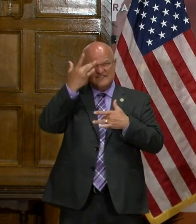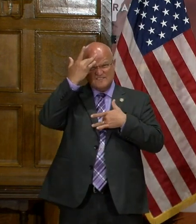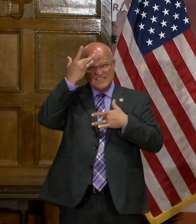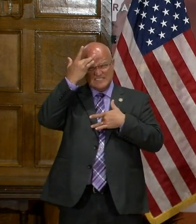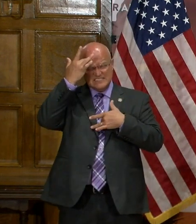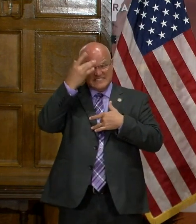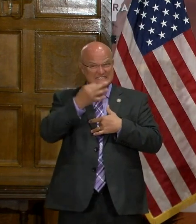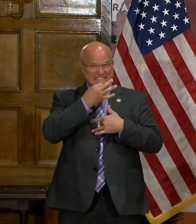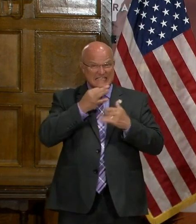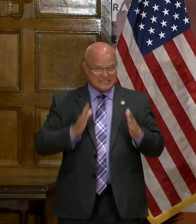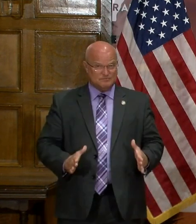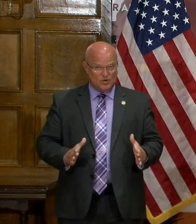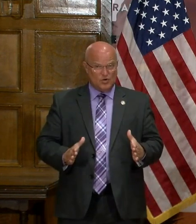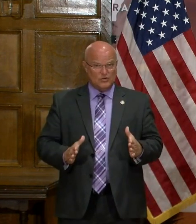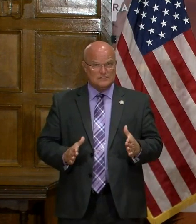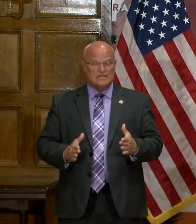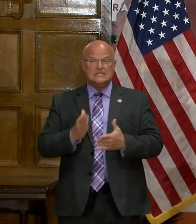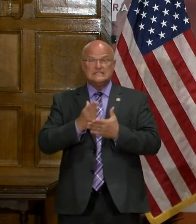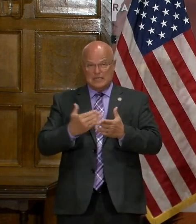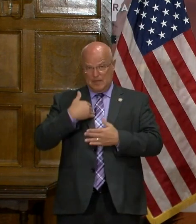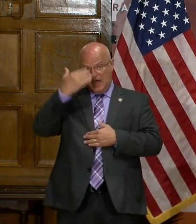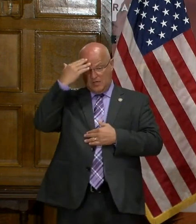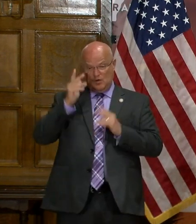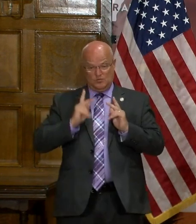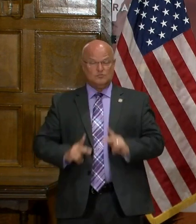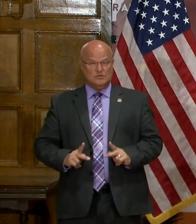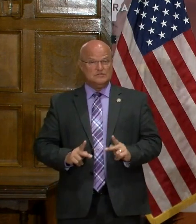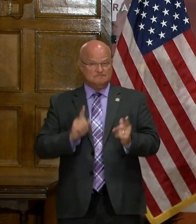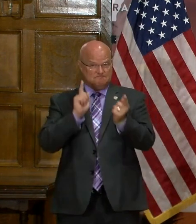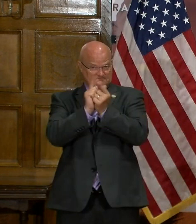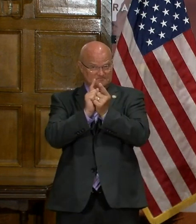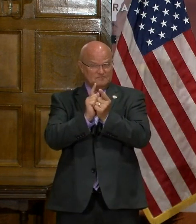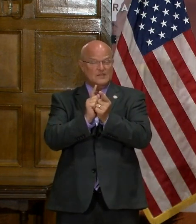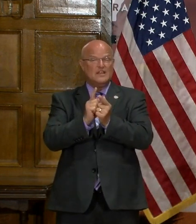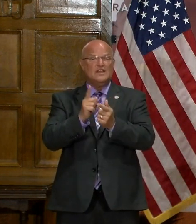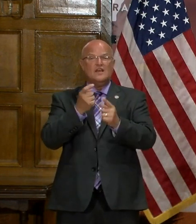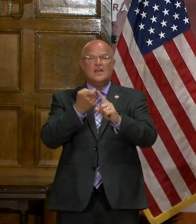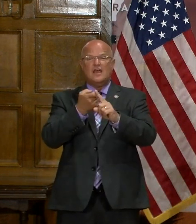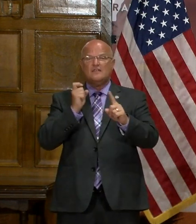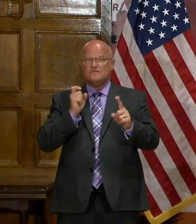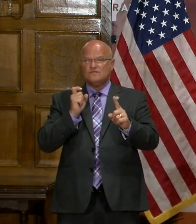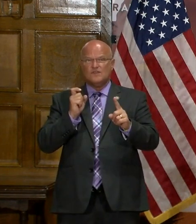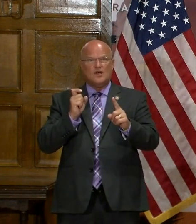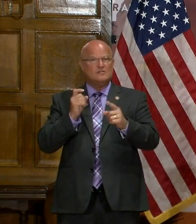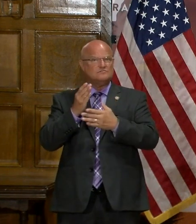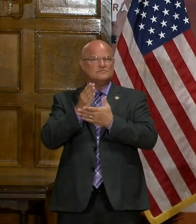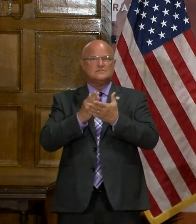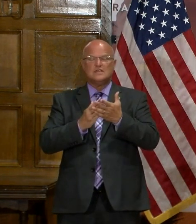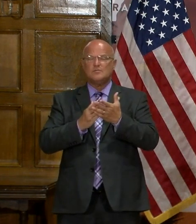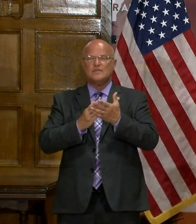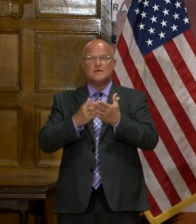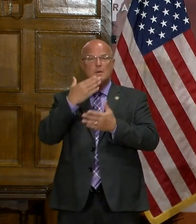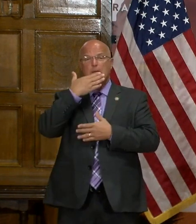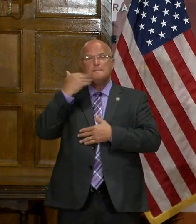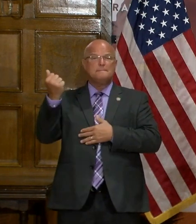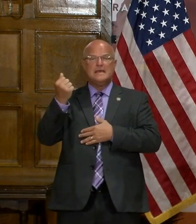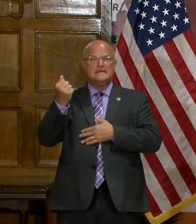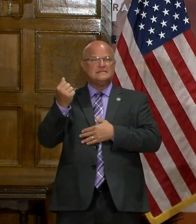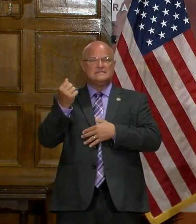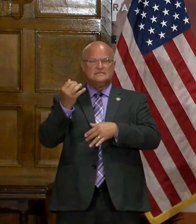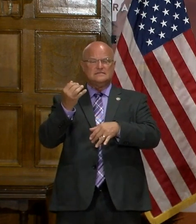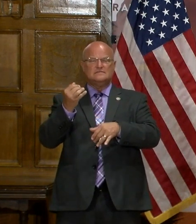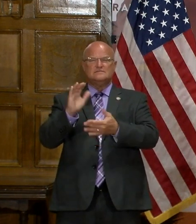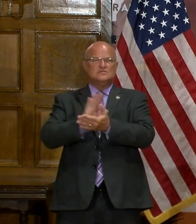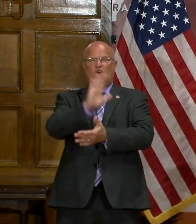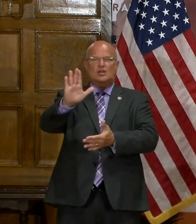experts, some of whom I know, and they come from some of the best institutions